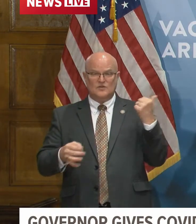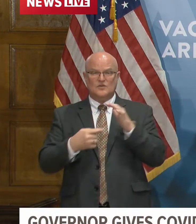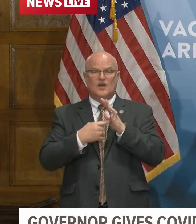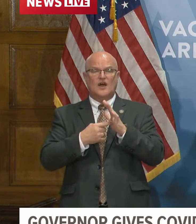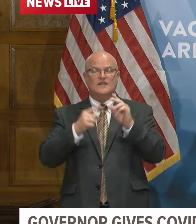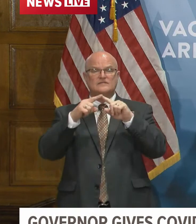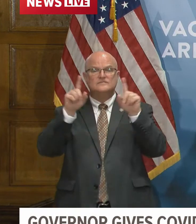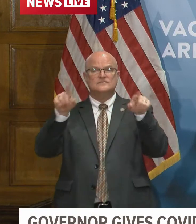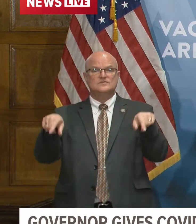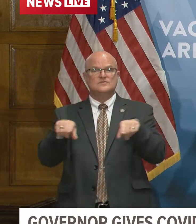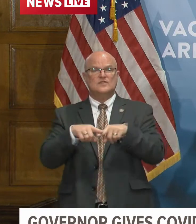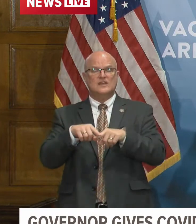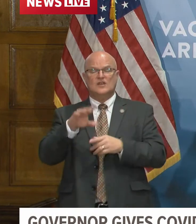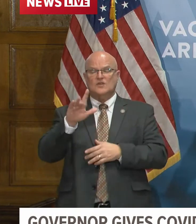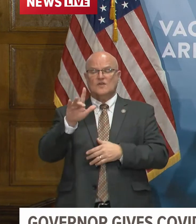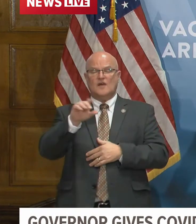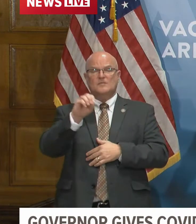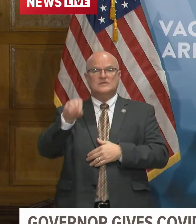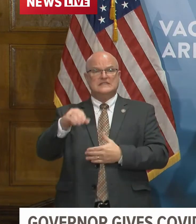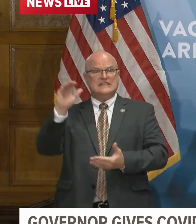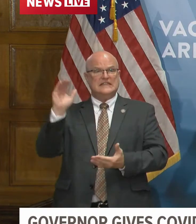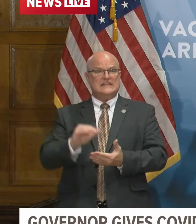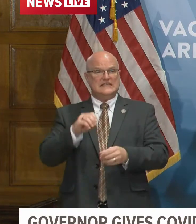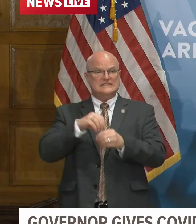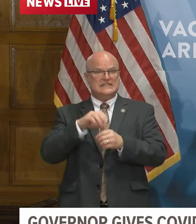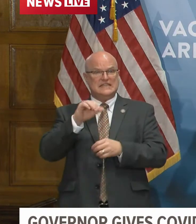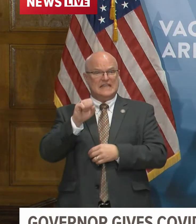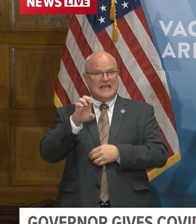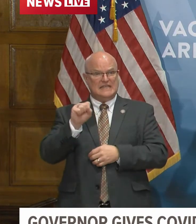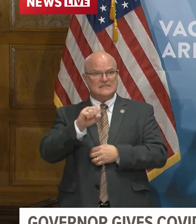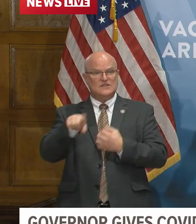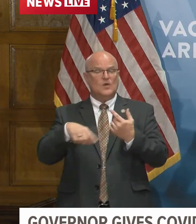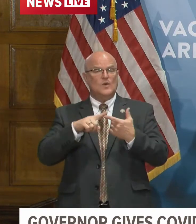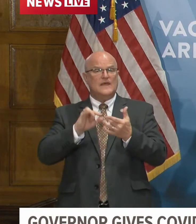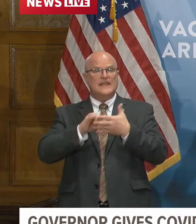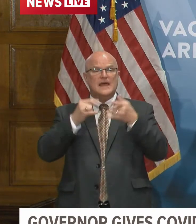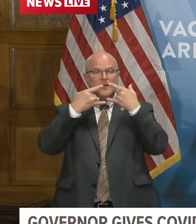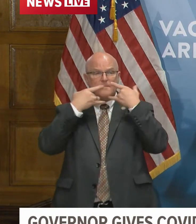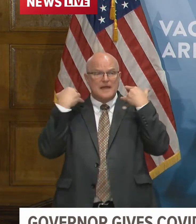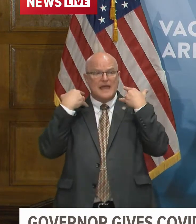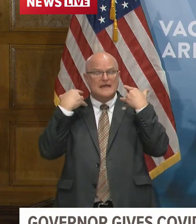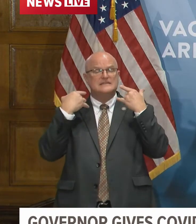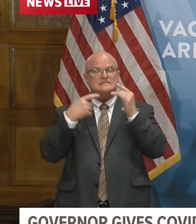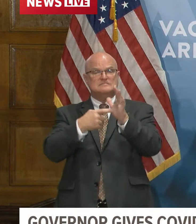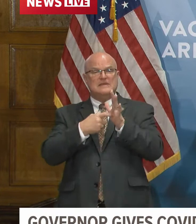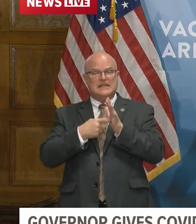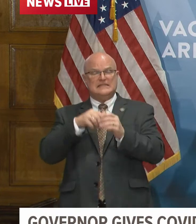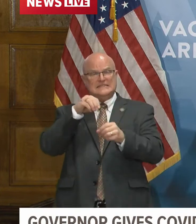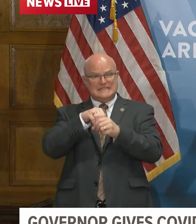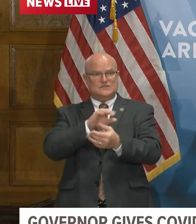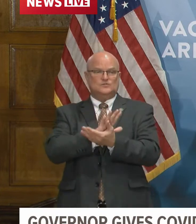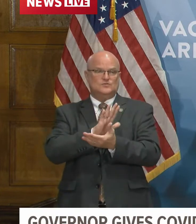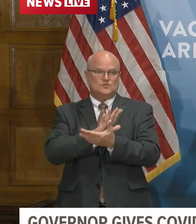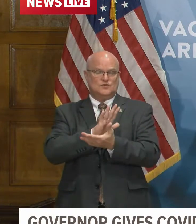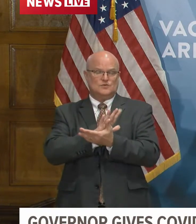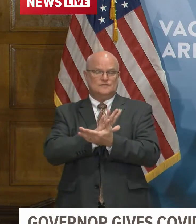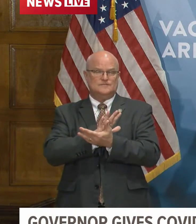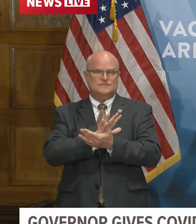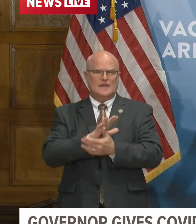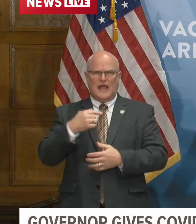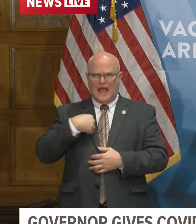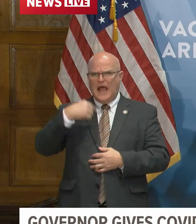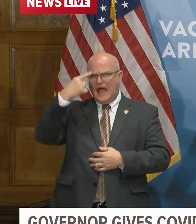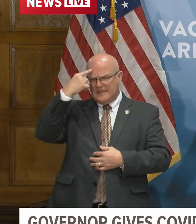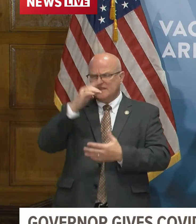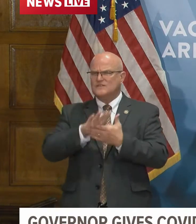there's 25% less in cases when that mask mandate was present in the school. I think